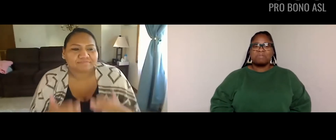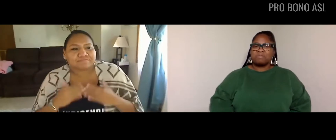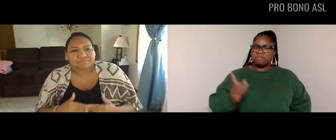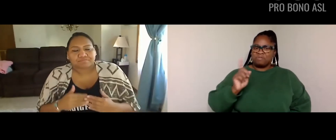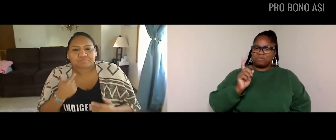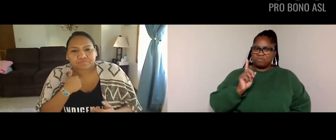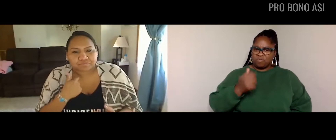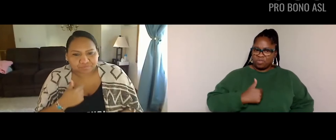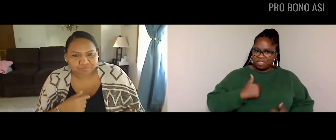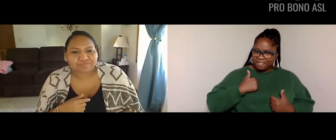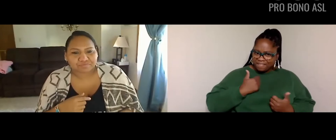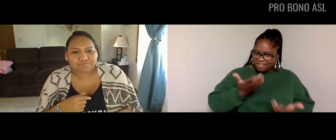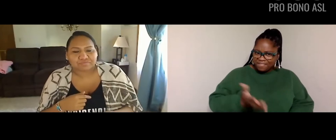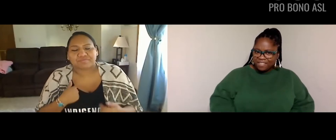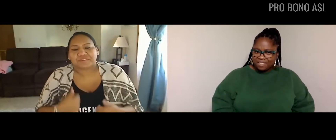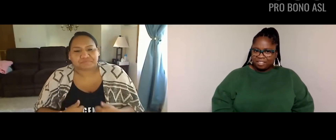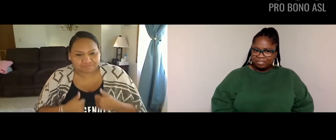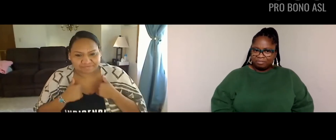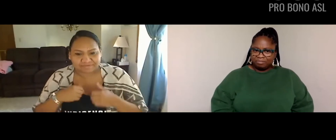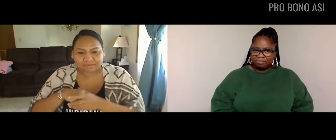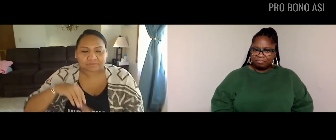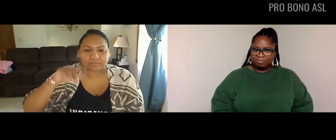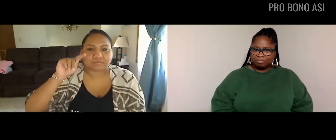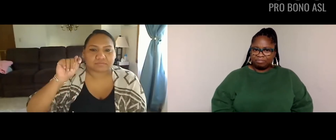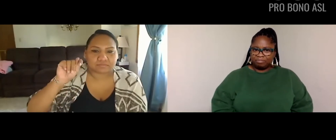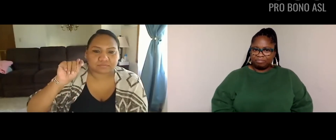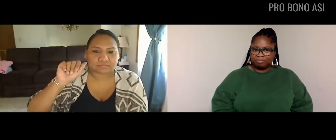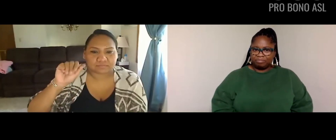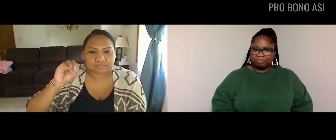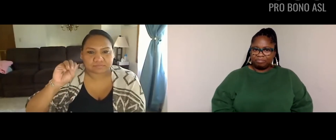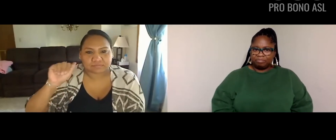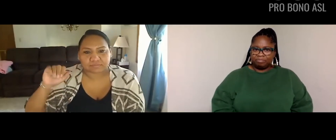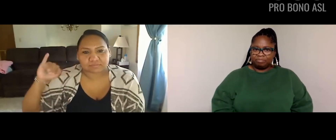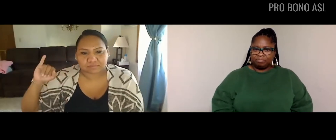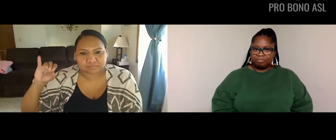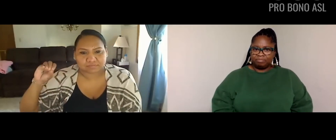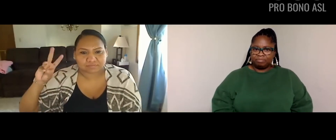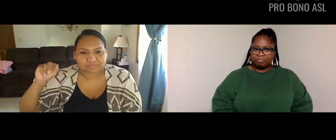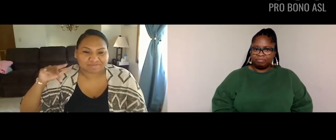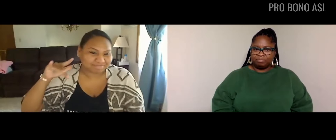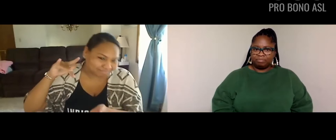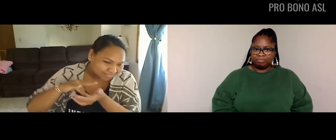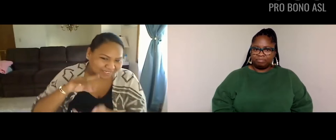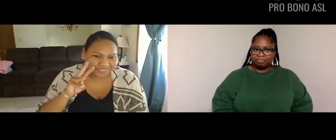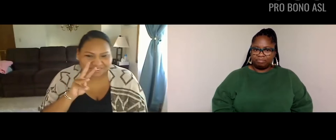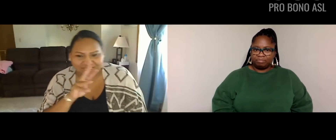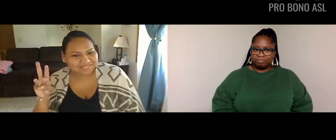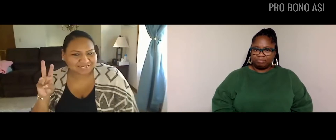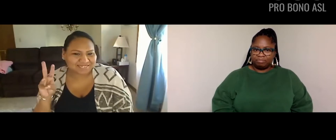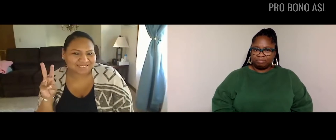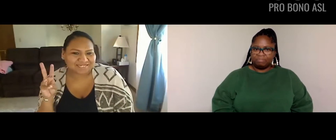because of his hair. So, where do you live? I live in Tama,